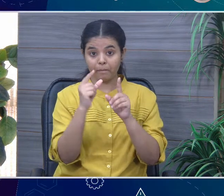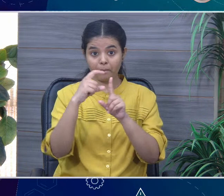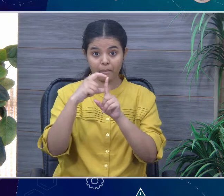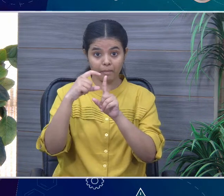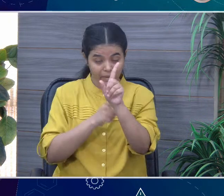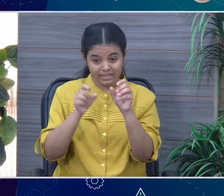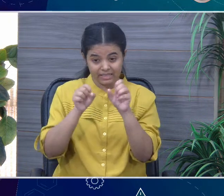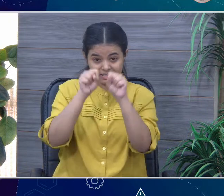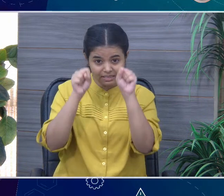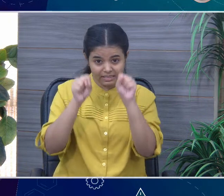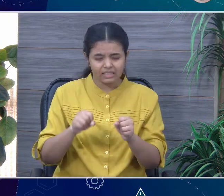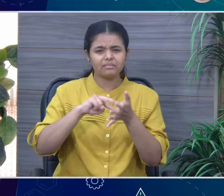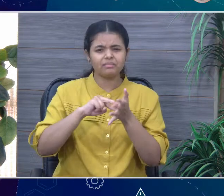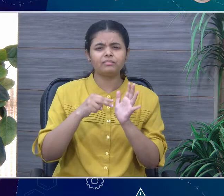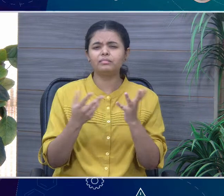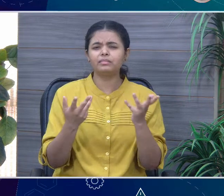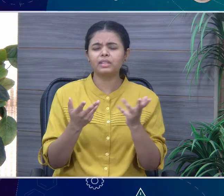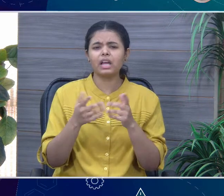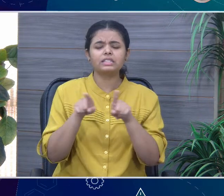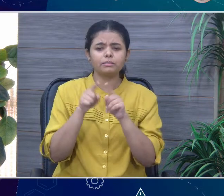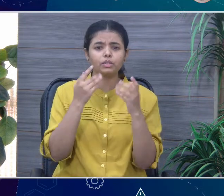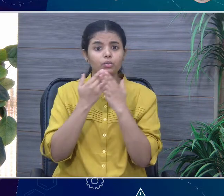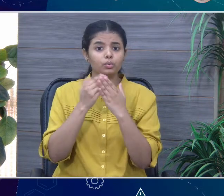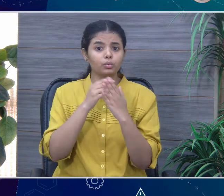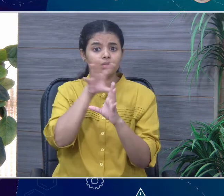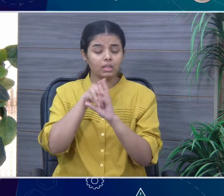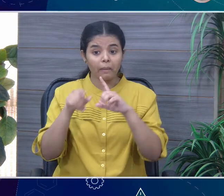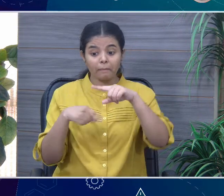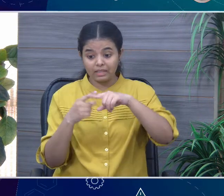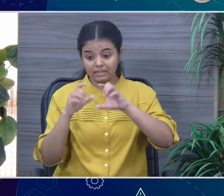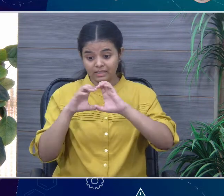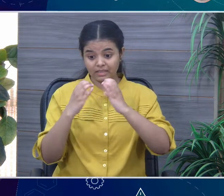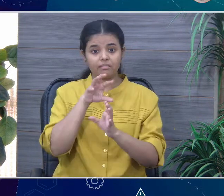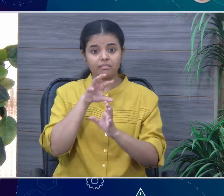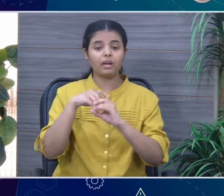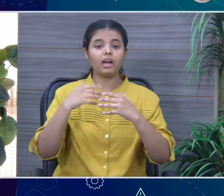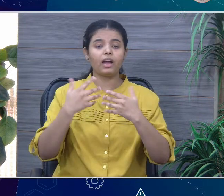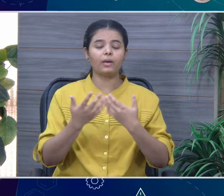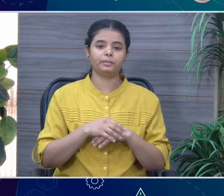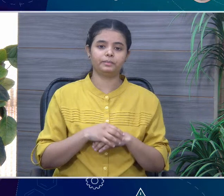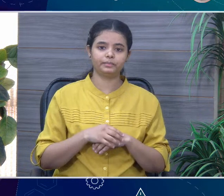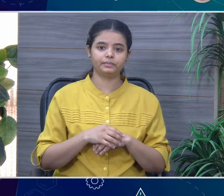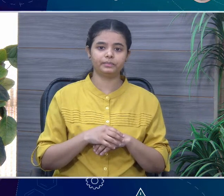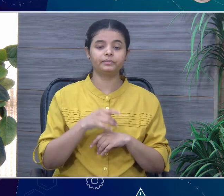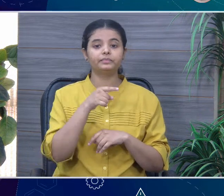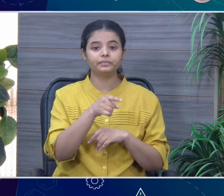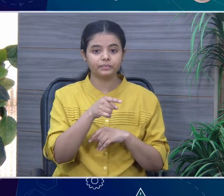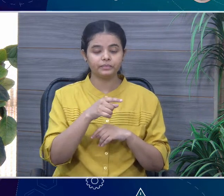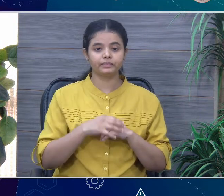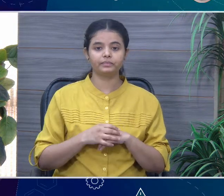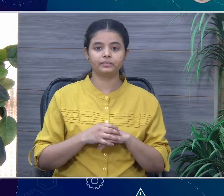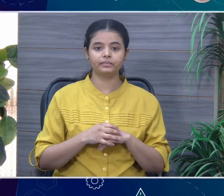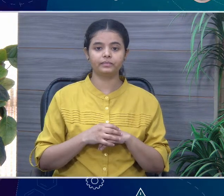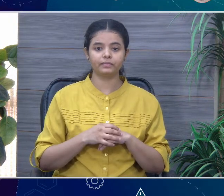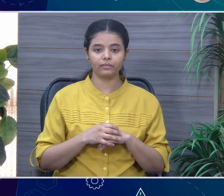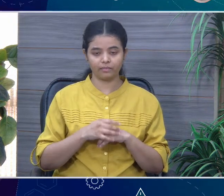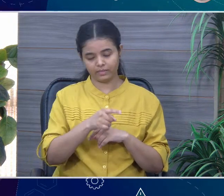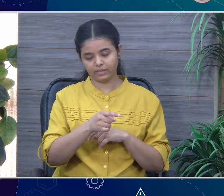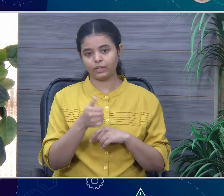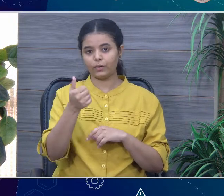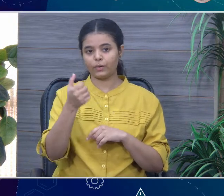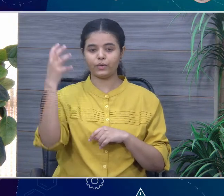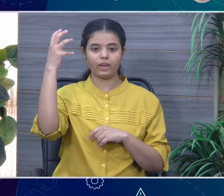and what is it in a school or in a classroom? Right. So as first of all, a very